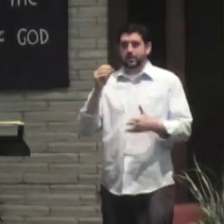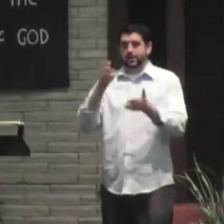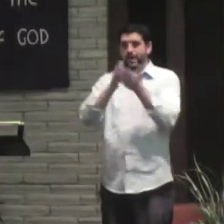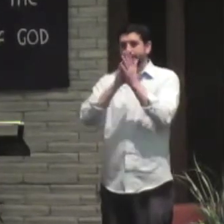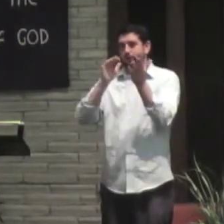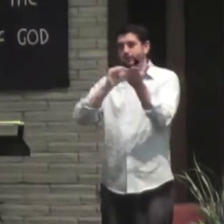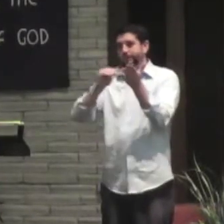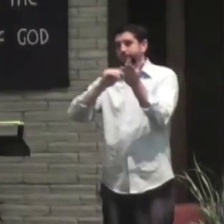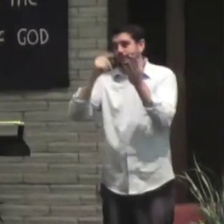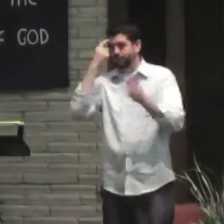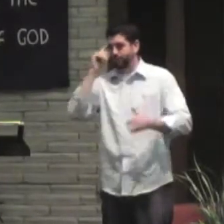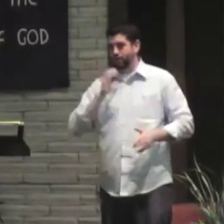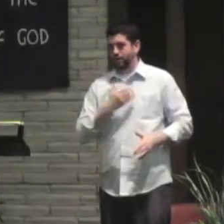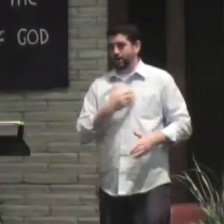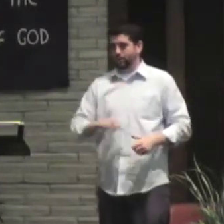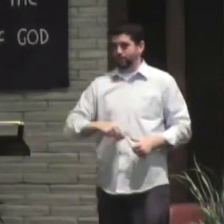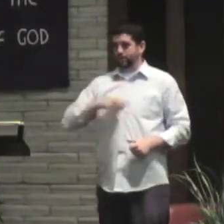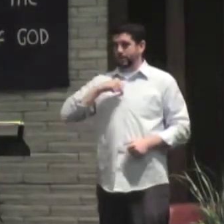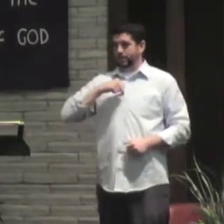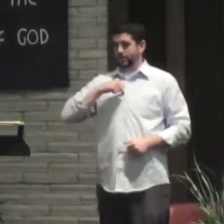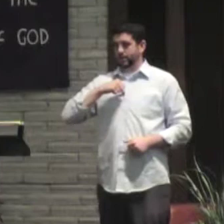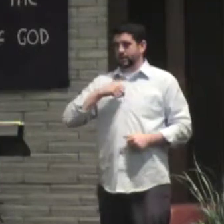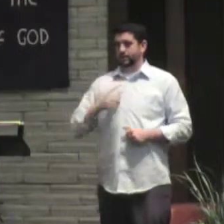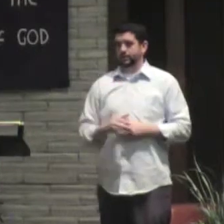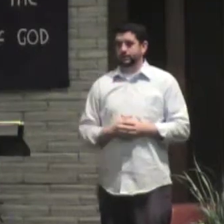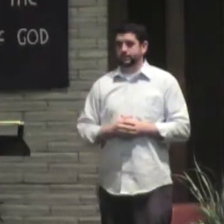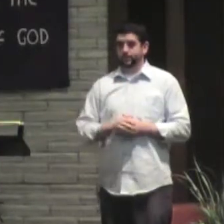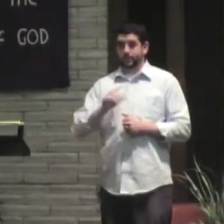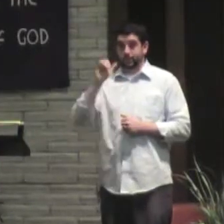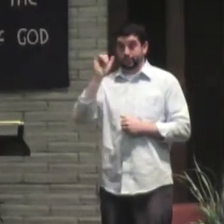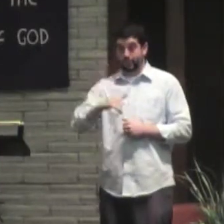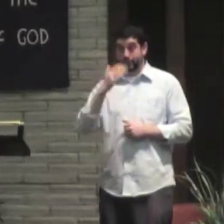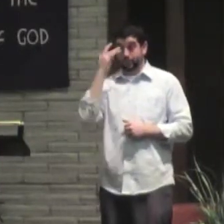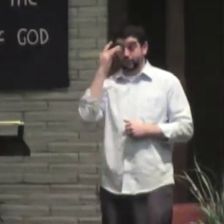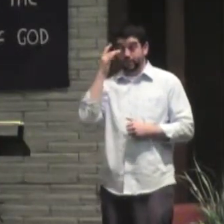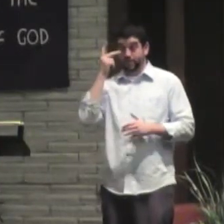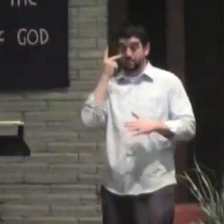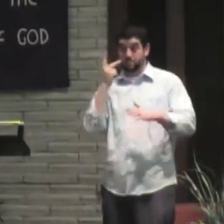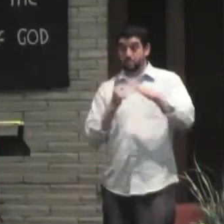This is why the prophet Joel calls us to repentance.